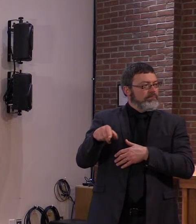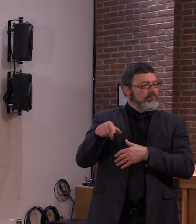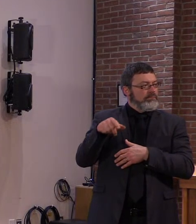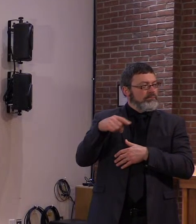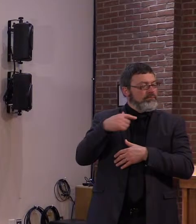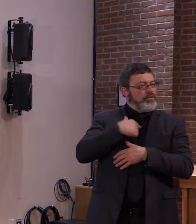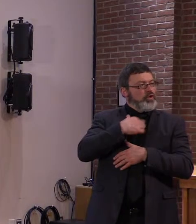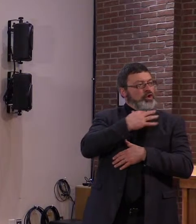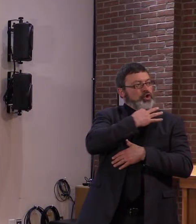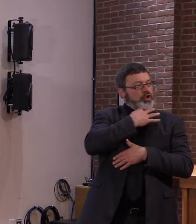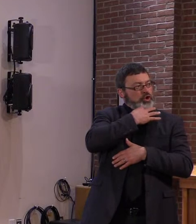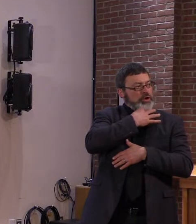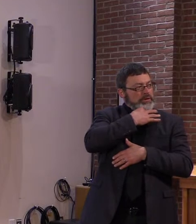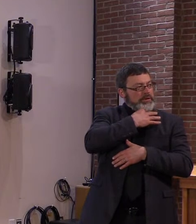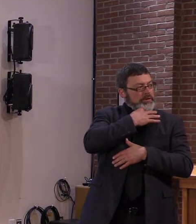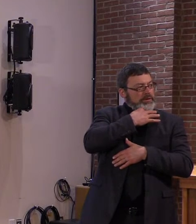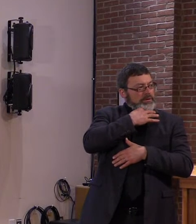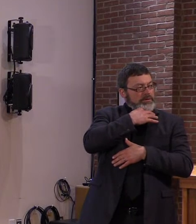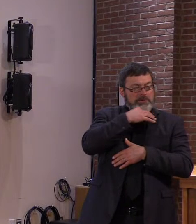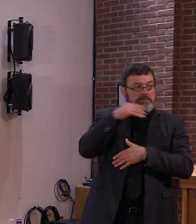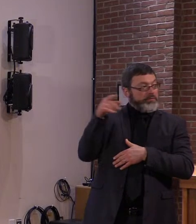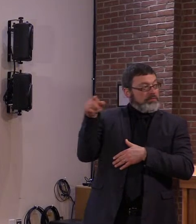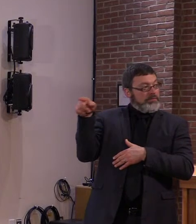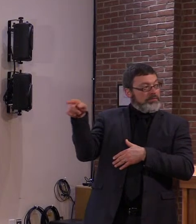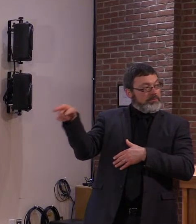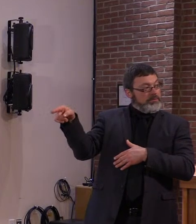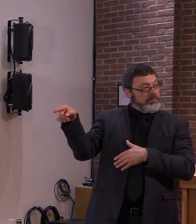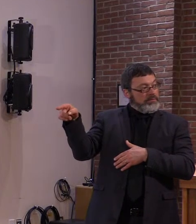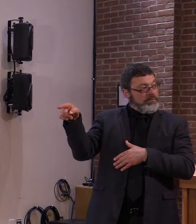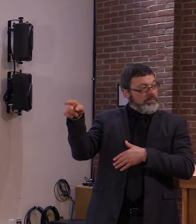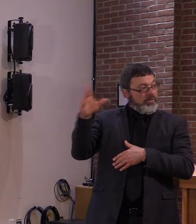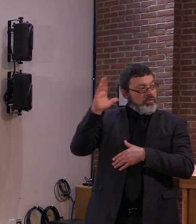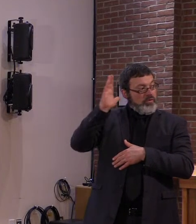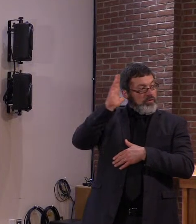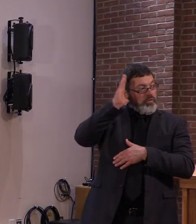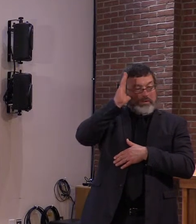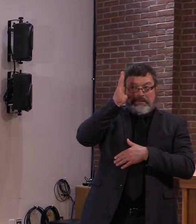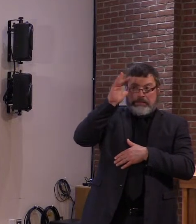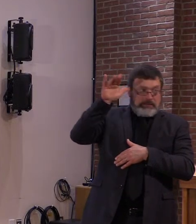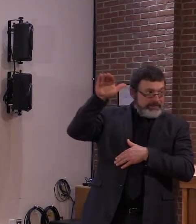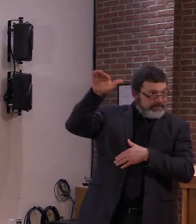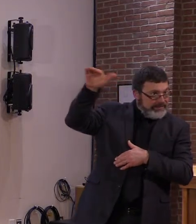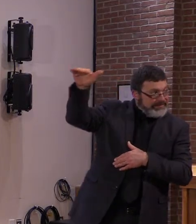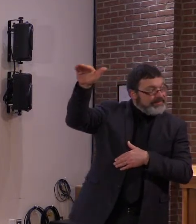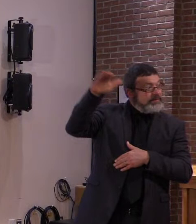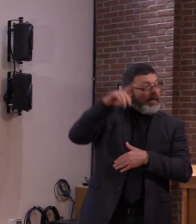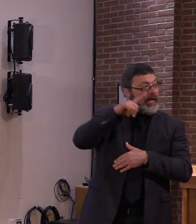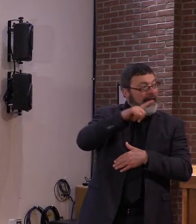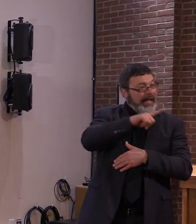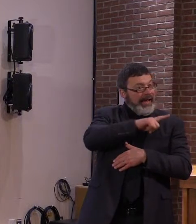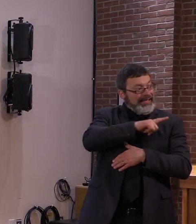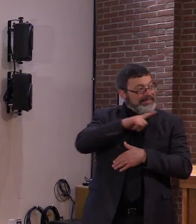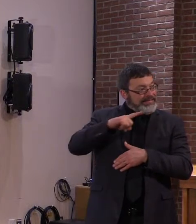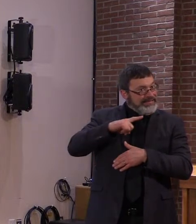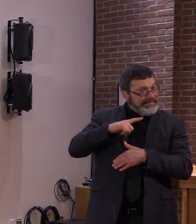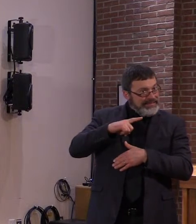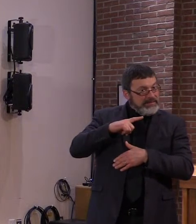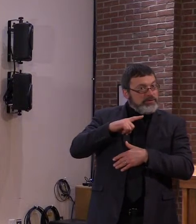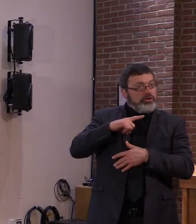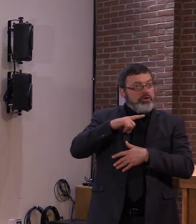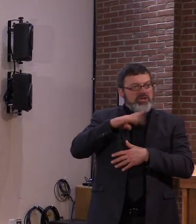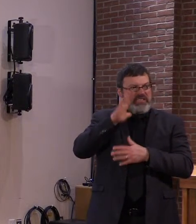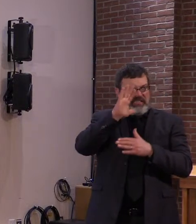on when the executive order addendum was published on Friday. Districts had many questions as to what